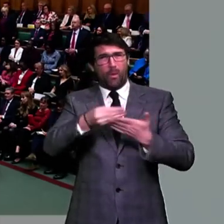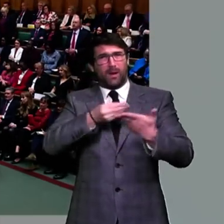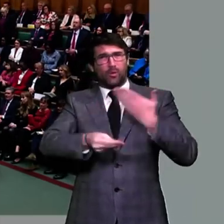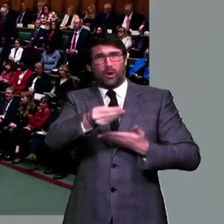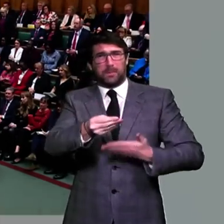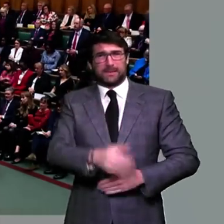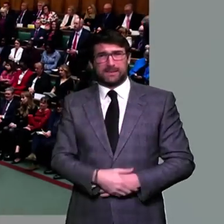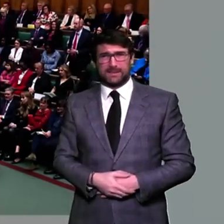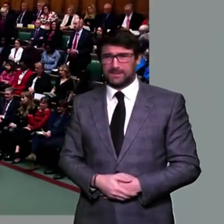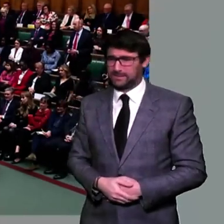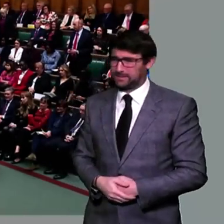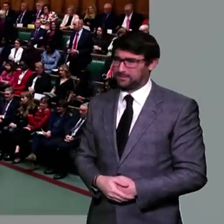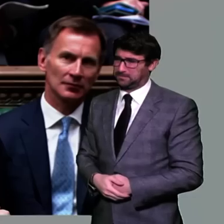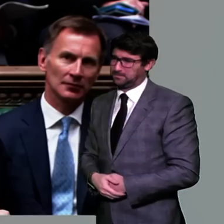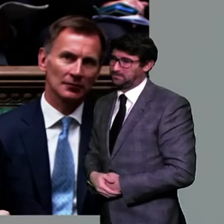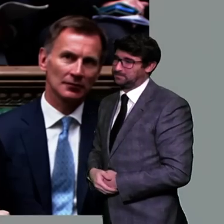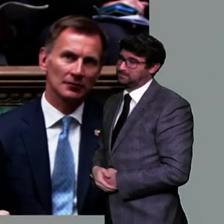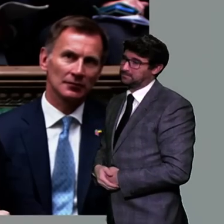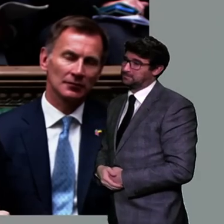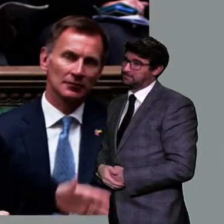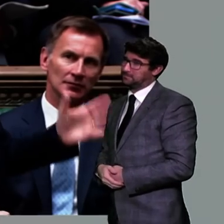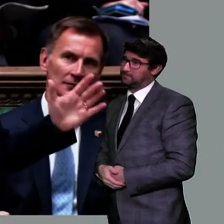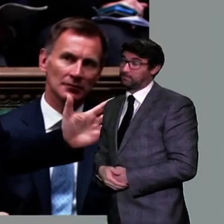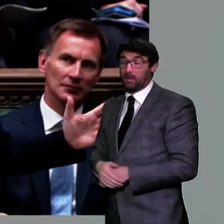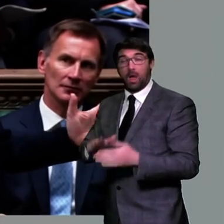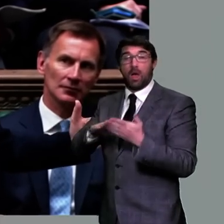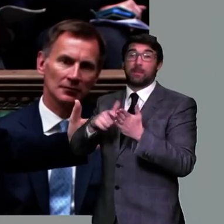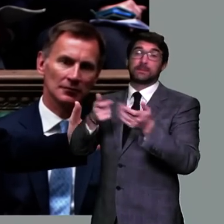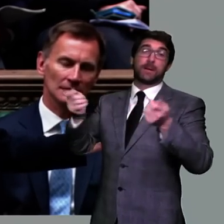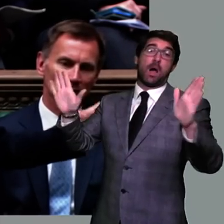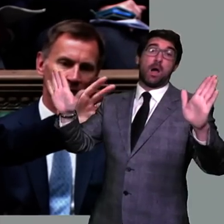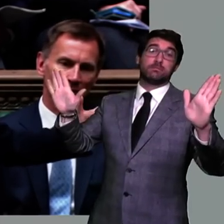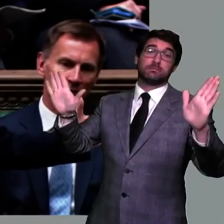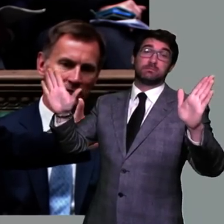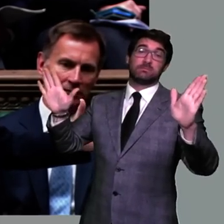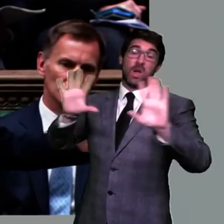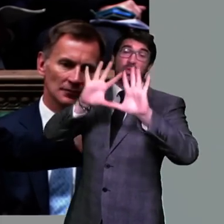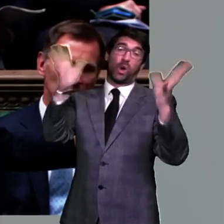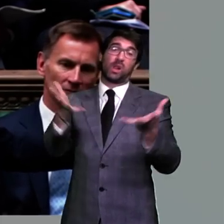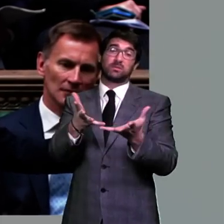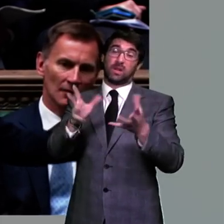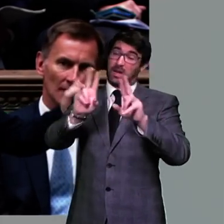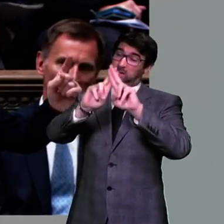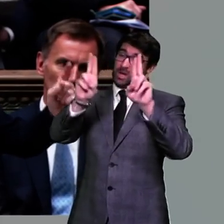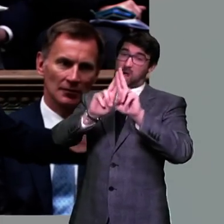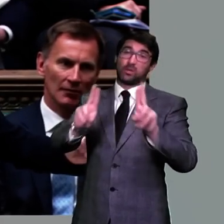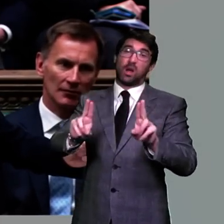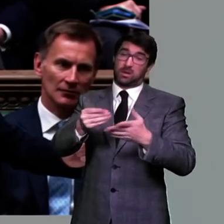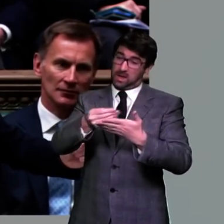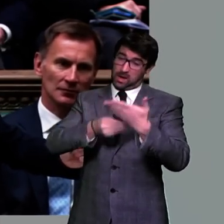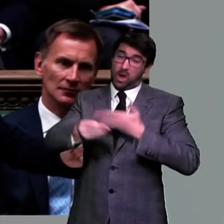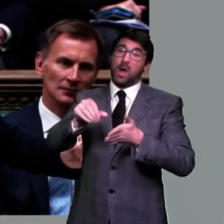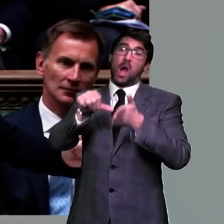Mr. Speaker, we do face very difficult economic times. I have been honest about the mistakes I have made, but what I